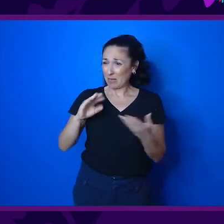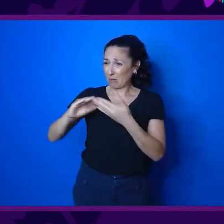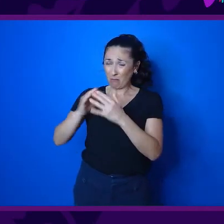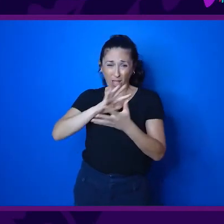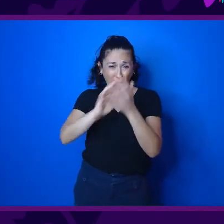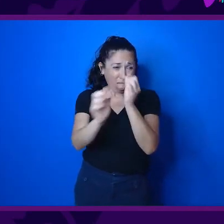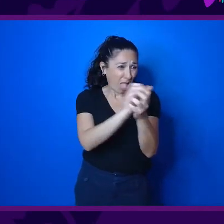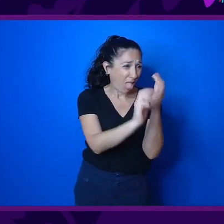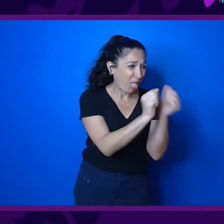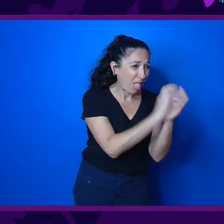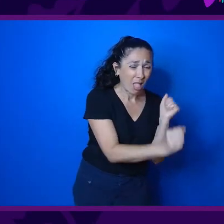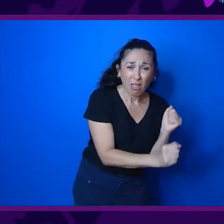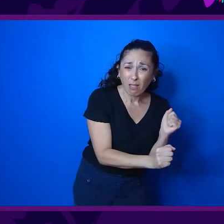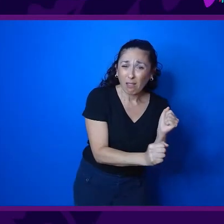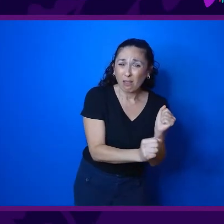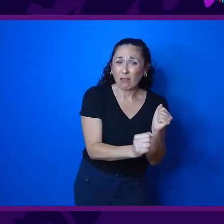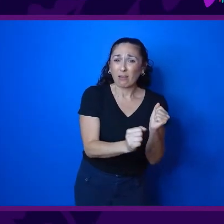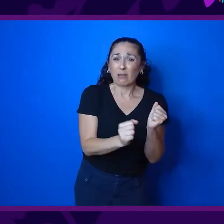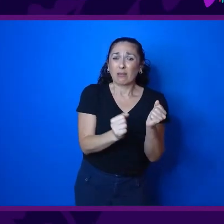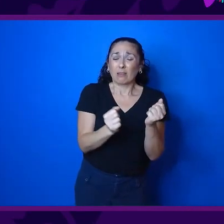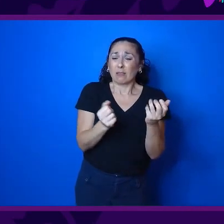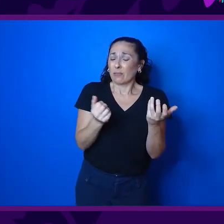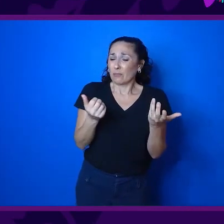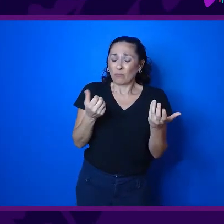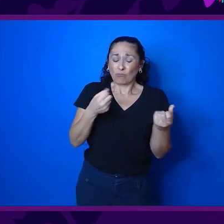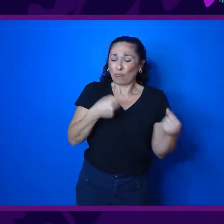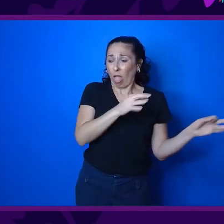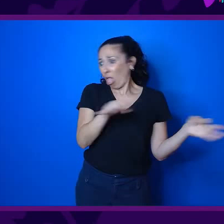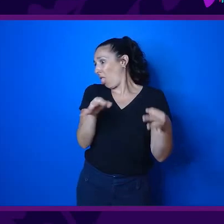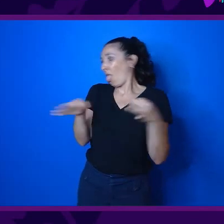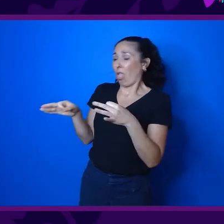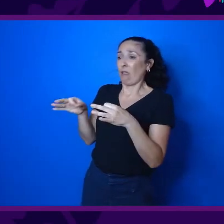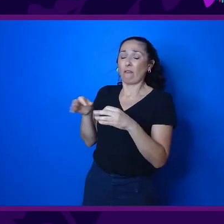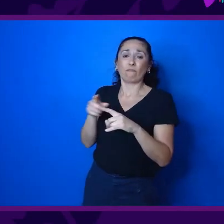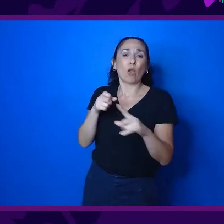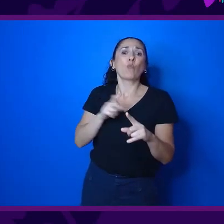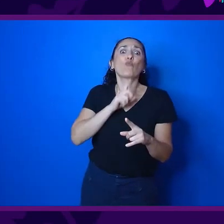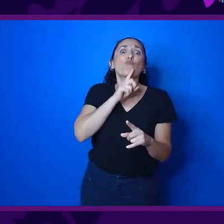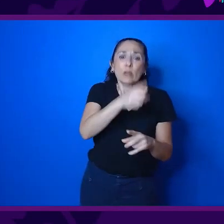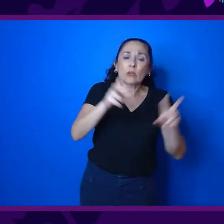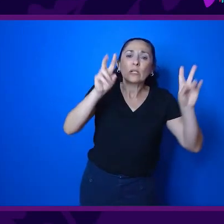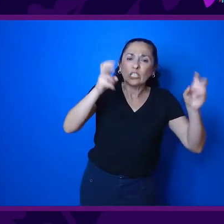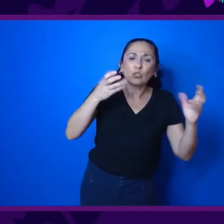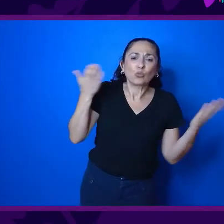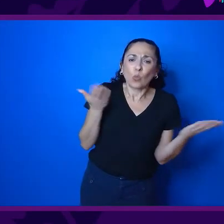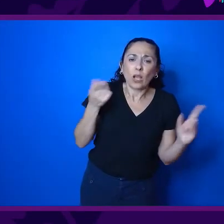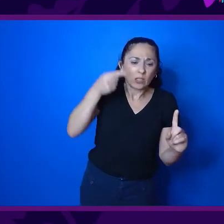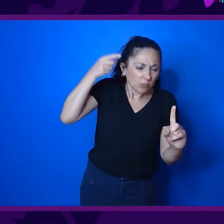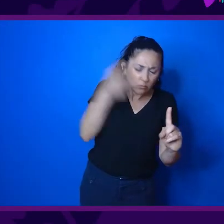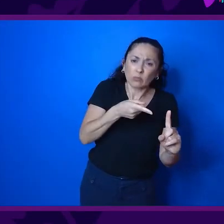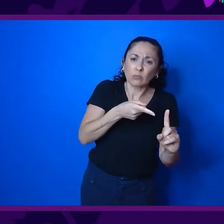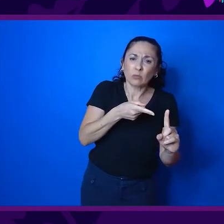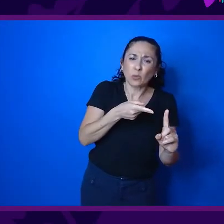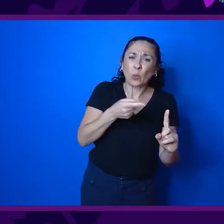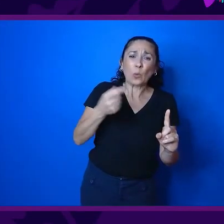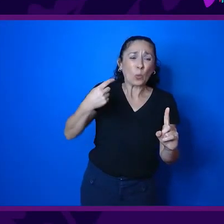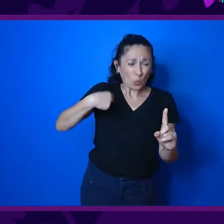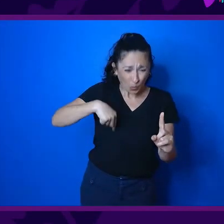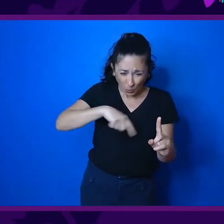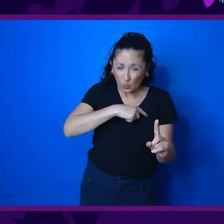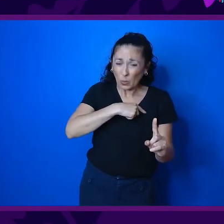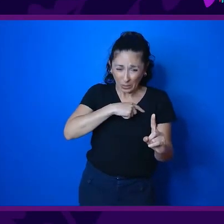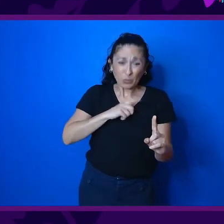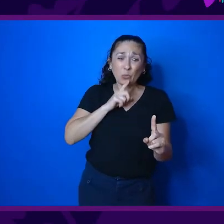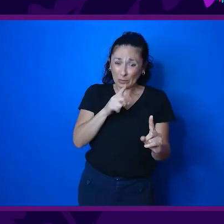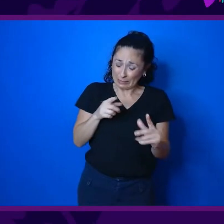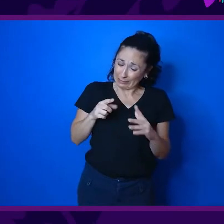it as pawns to try to distract us from what the real issues at cause are, because we are on the precipice of real